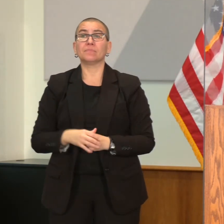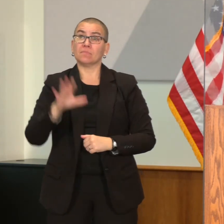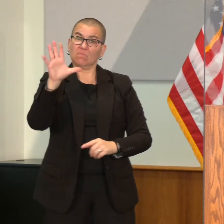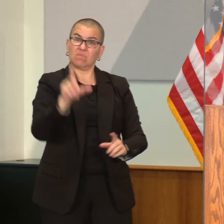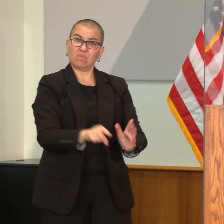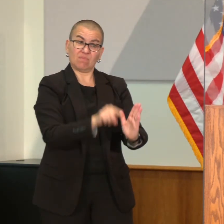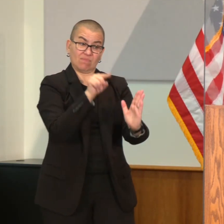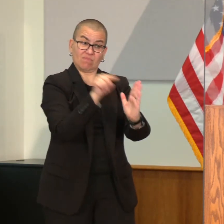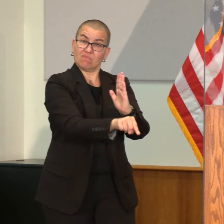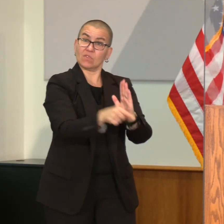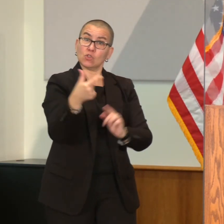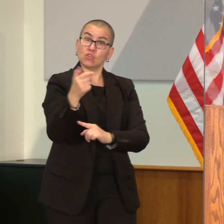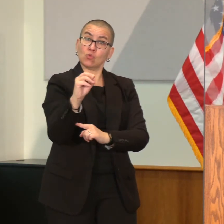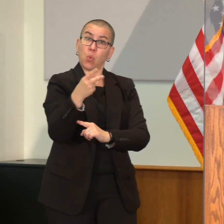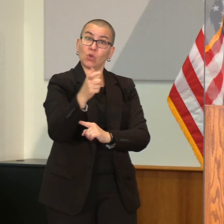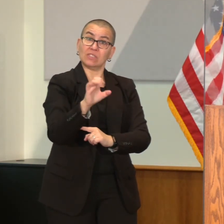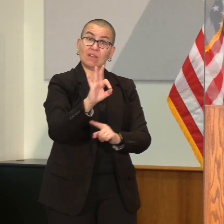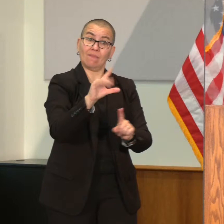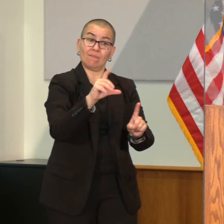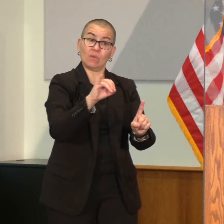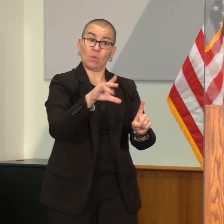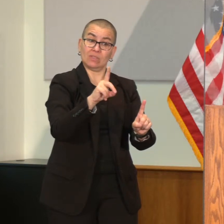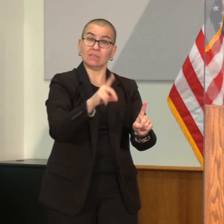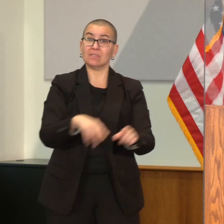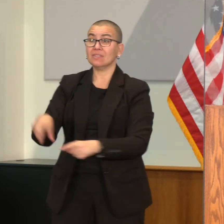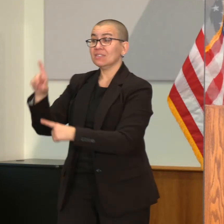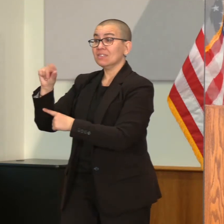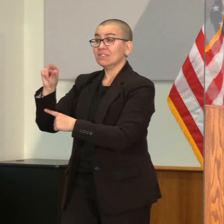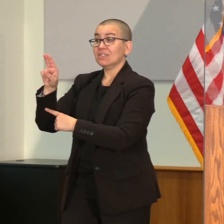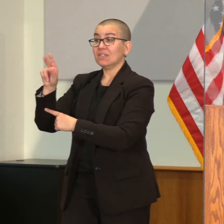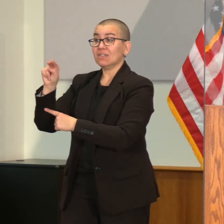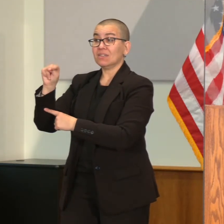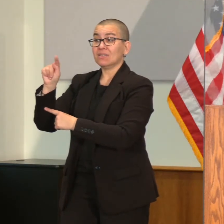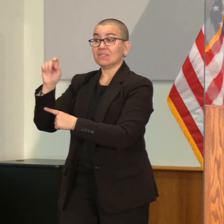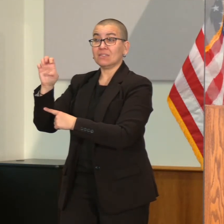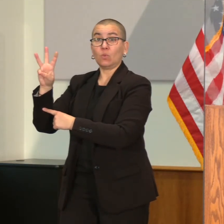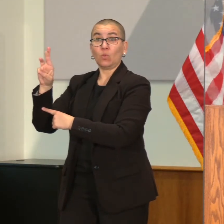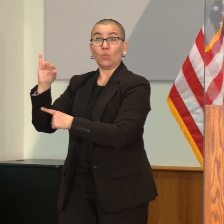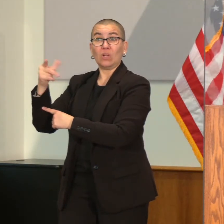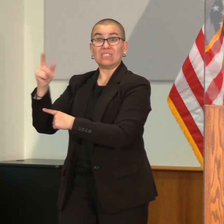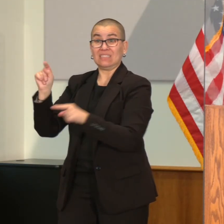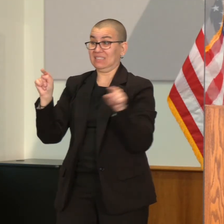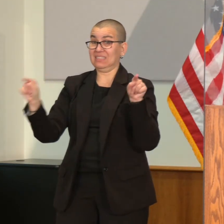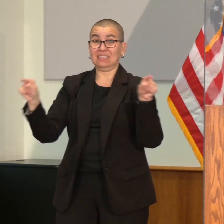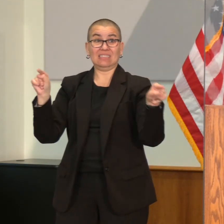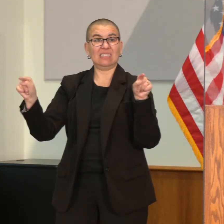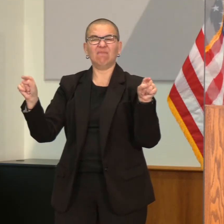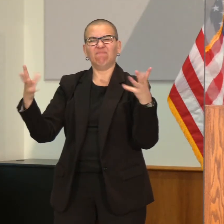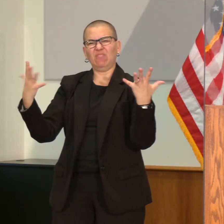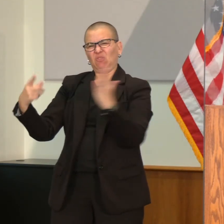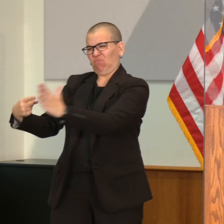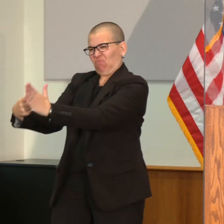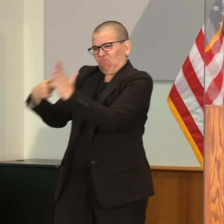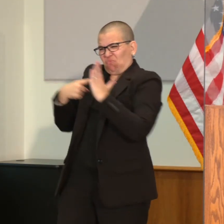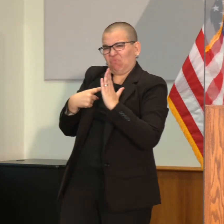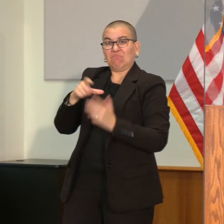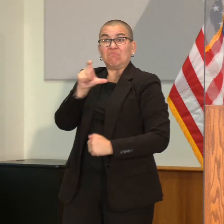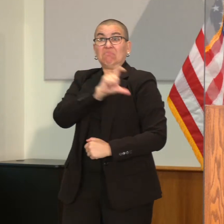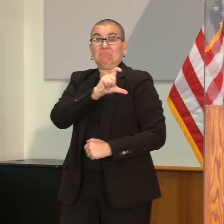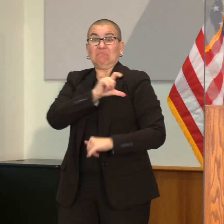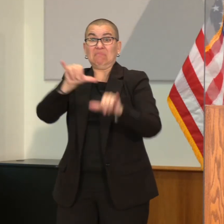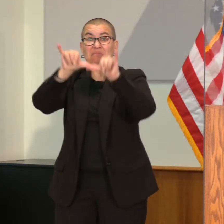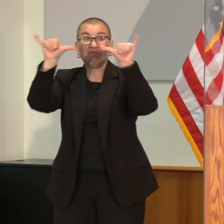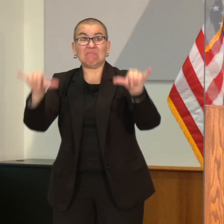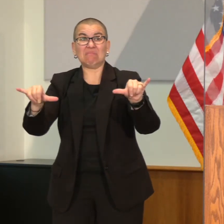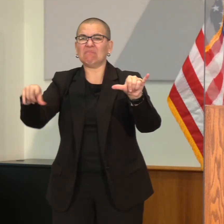Wright highlighted deep-rooted issues in our policing system that people of color have known about for years. As